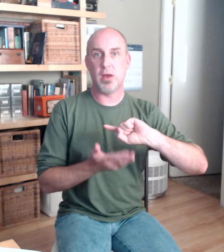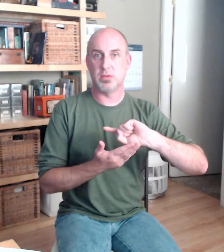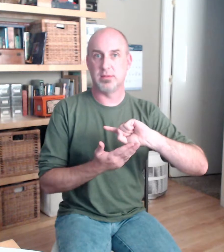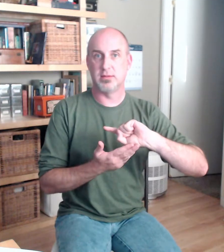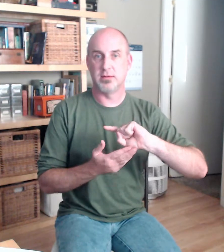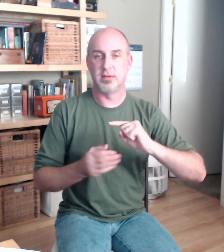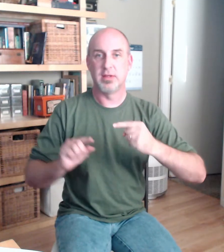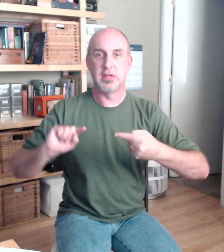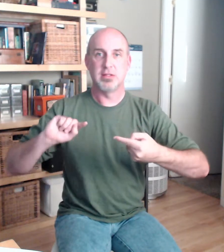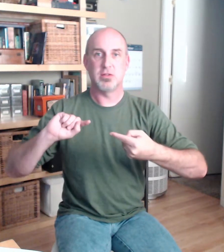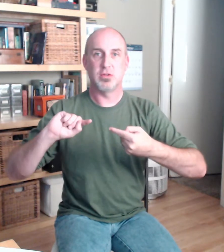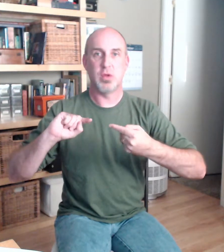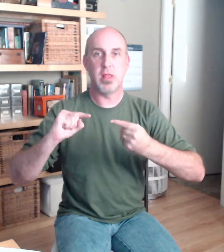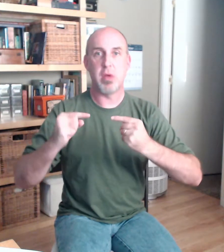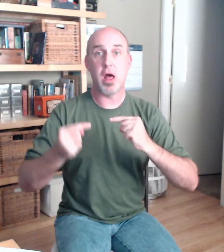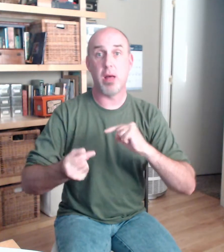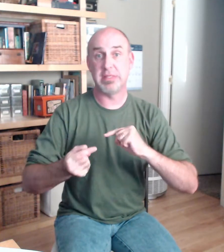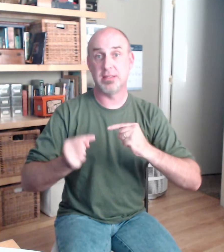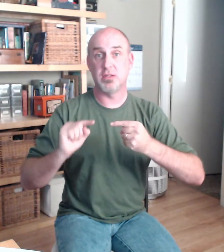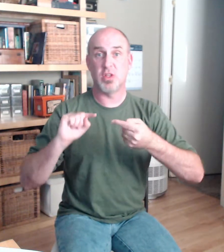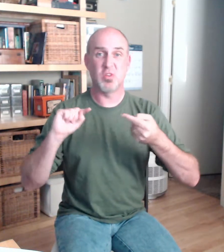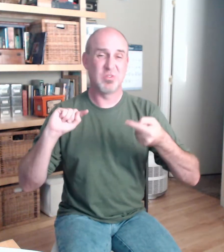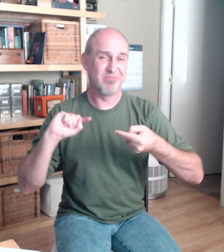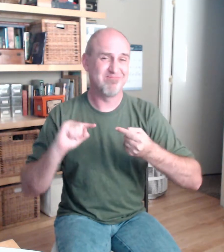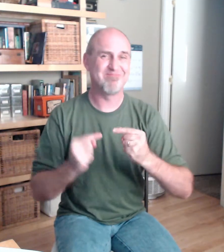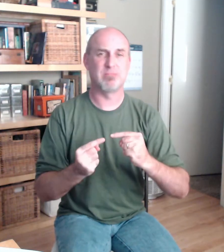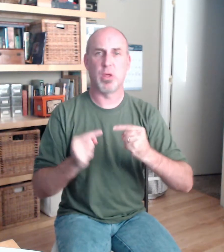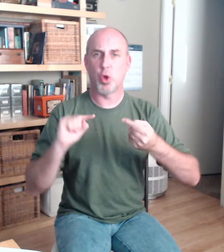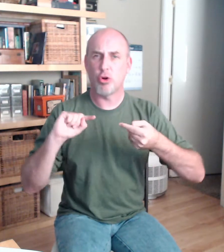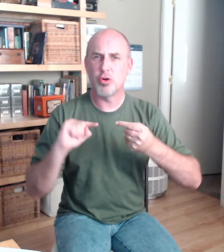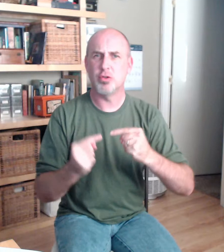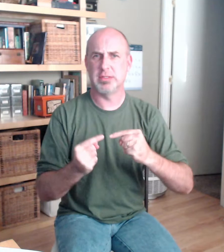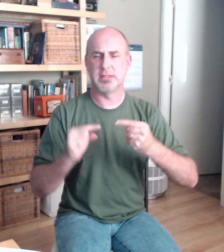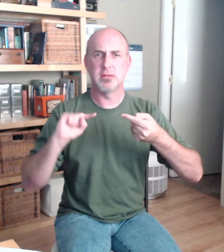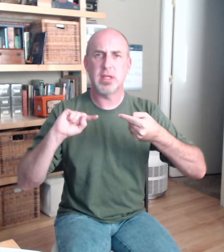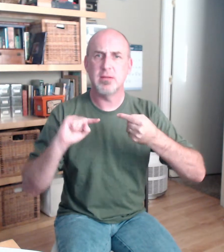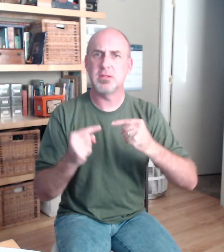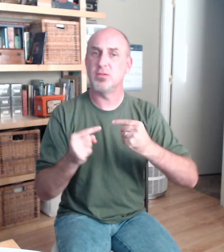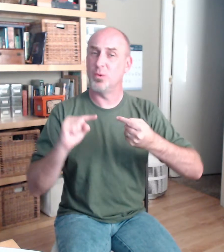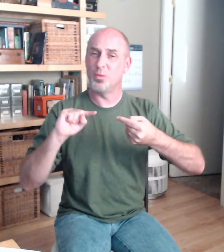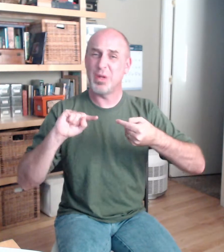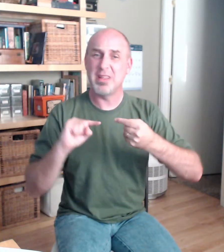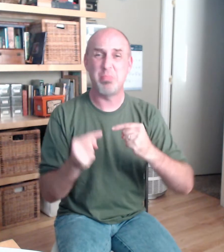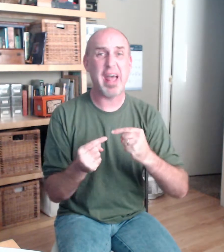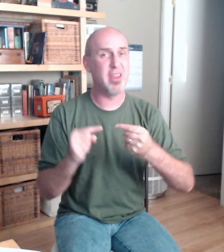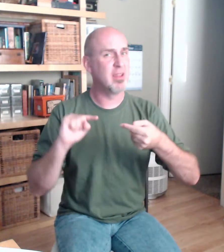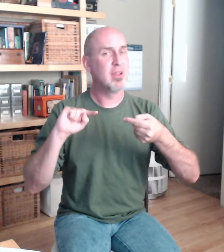out. So you're doing them opposite each other. Hurt. Okay, this is for a really bad,